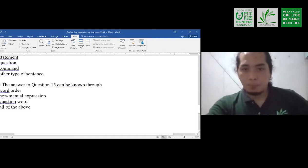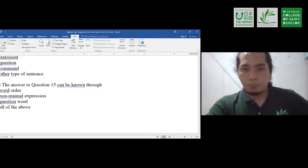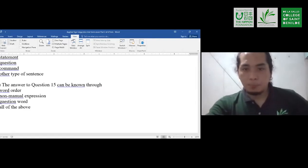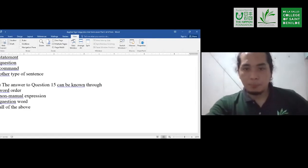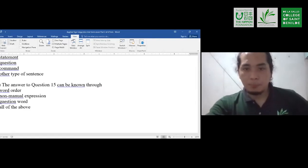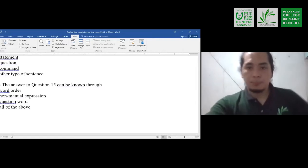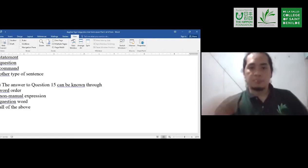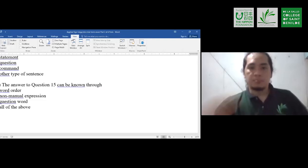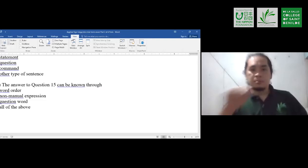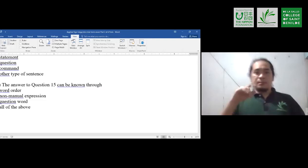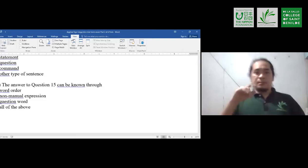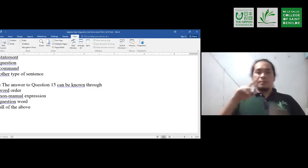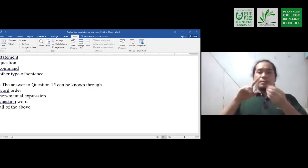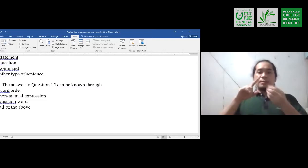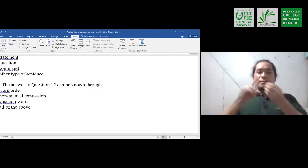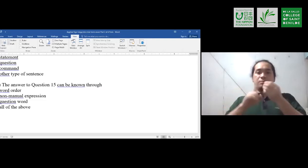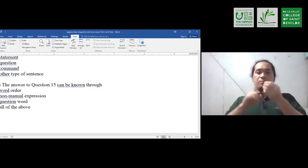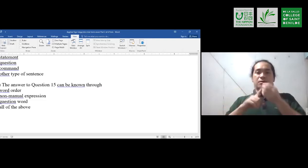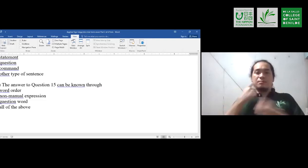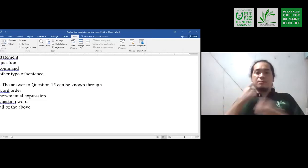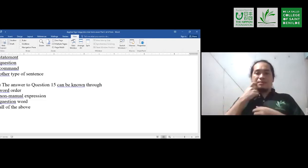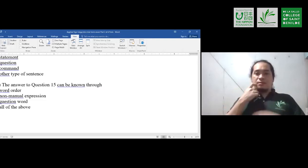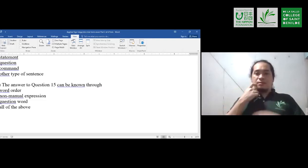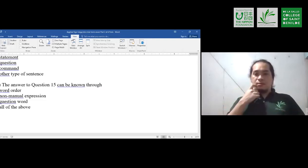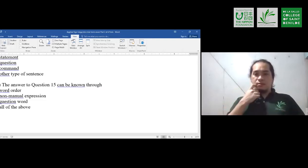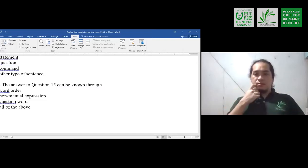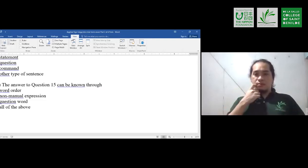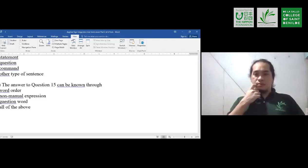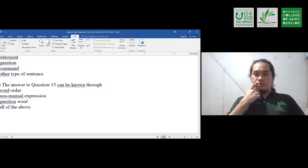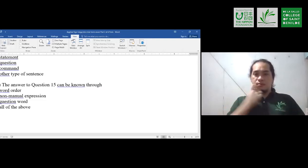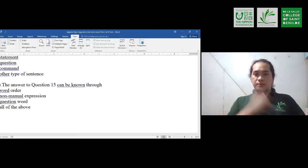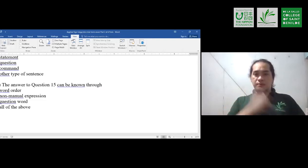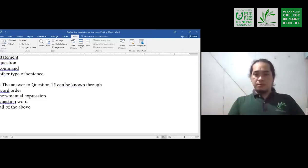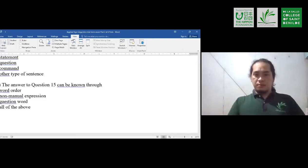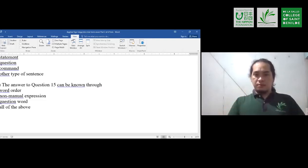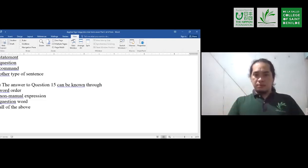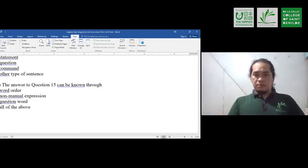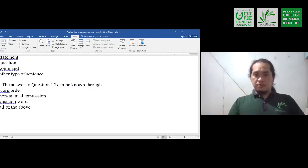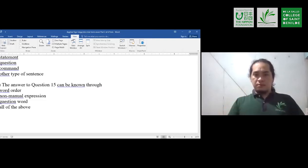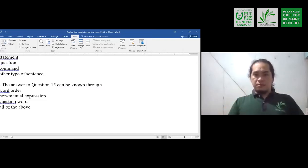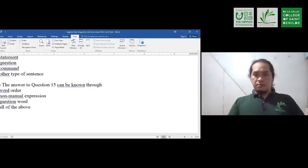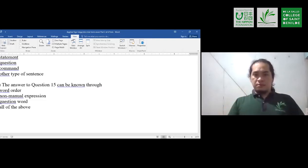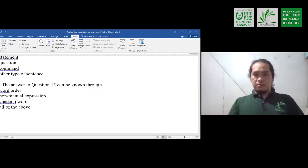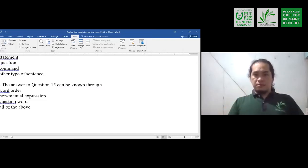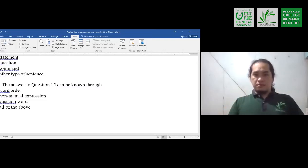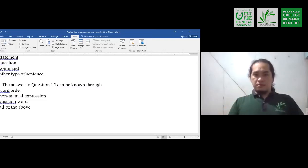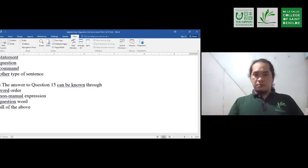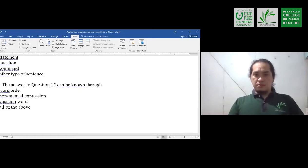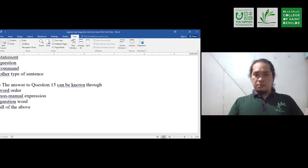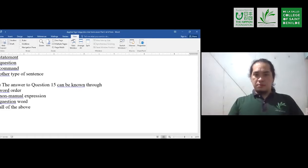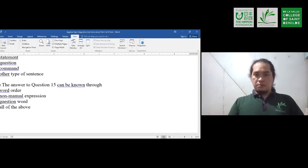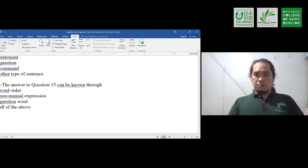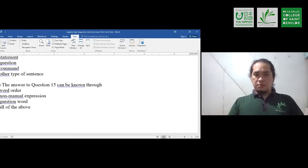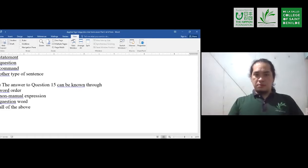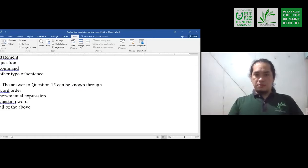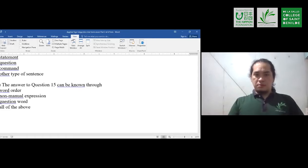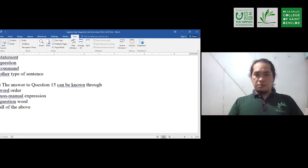Okay, so yeah, I think you could argue that word order and non-manual expression and question